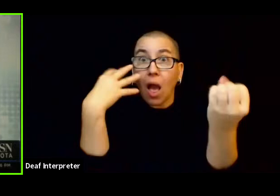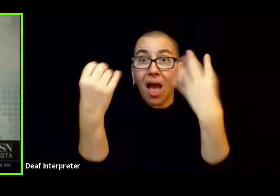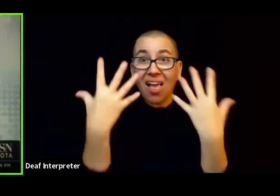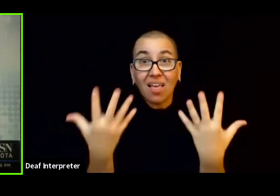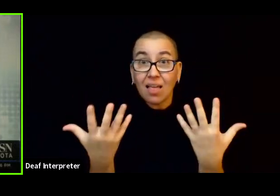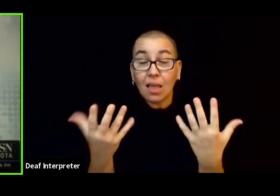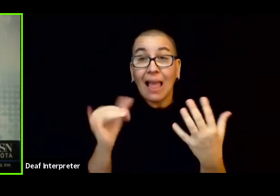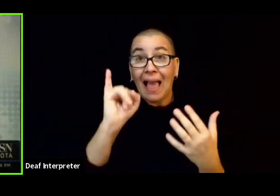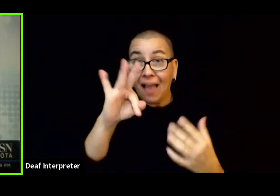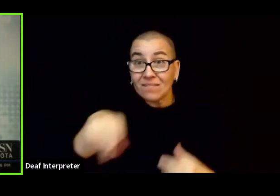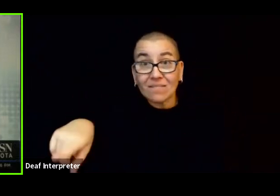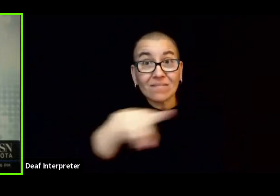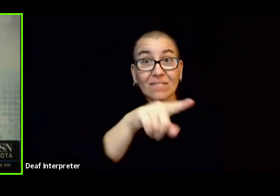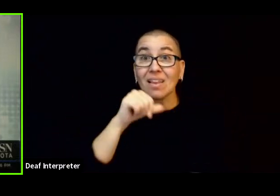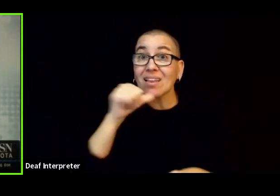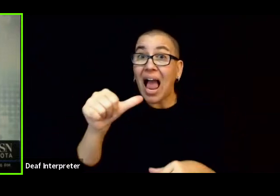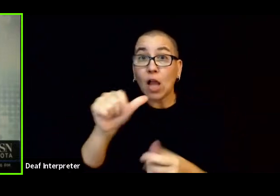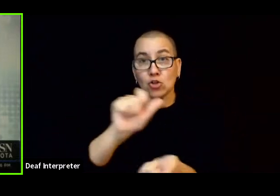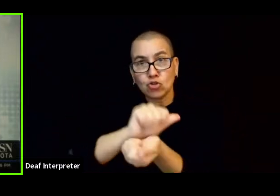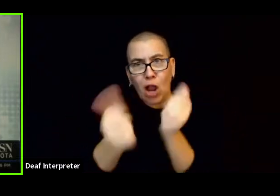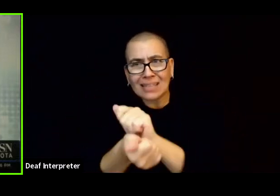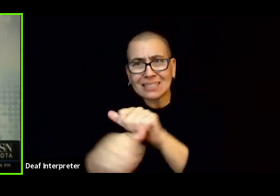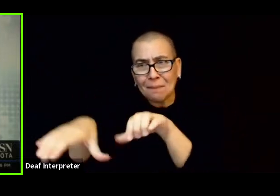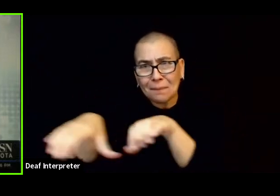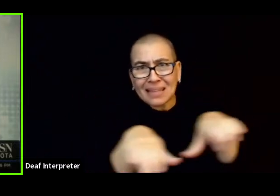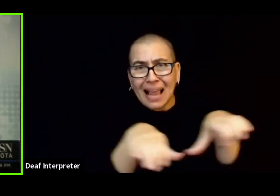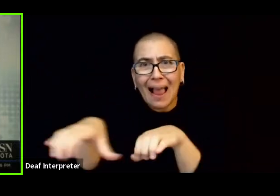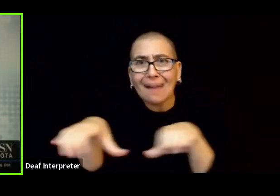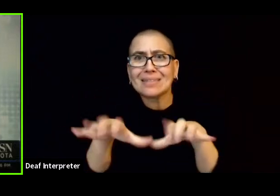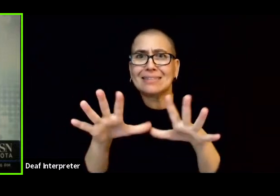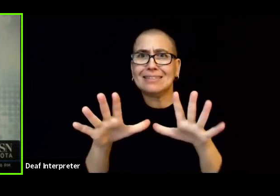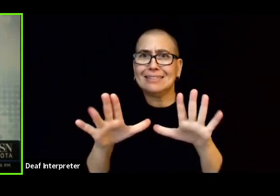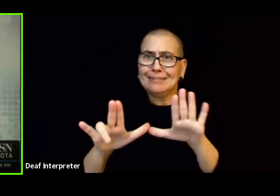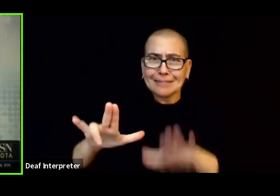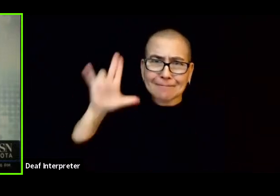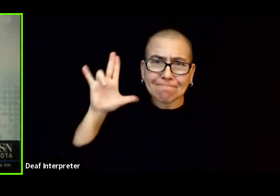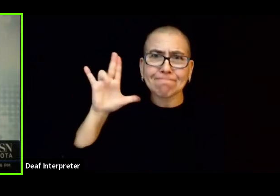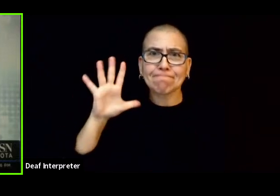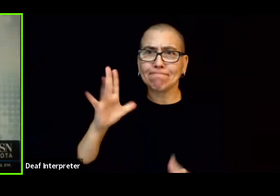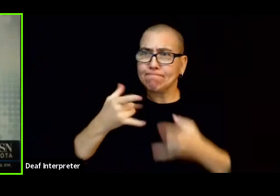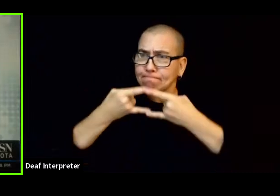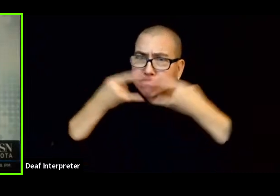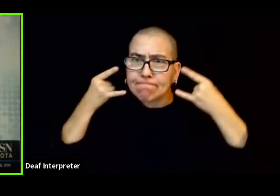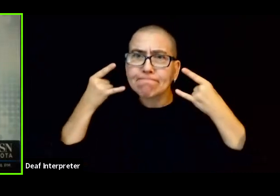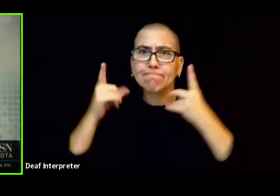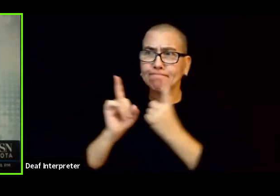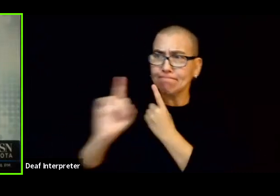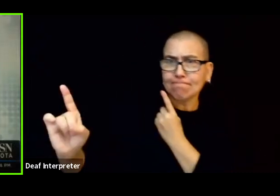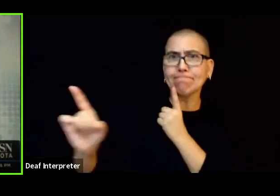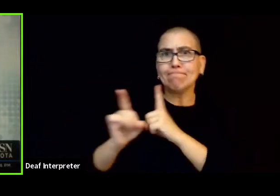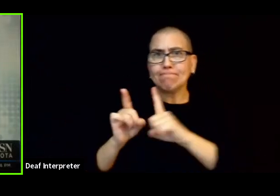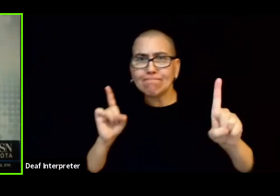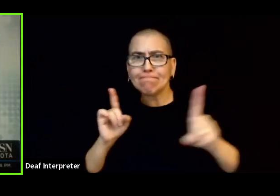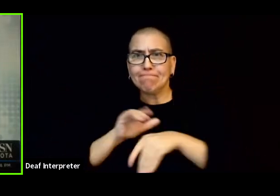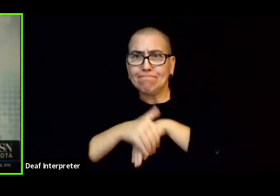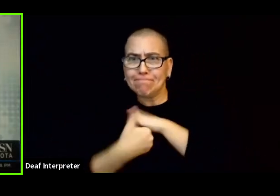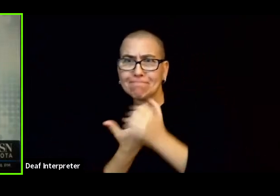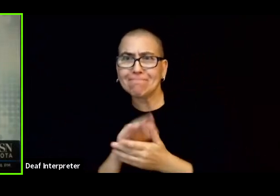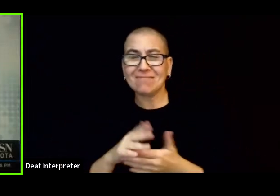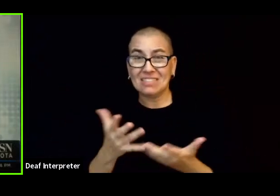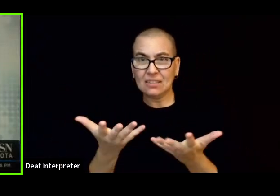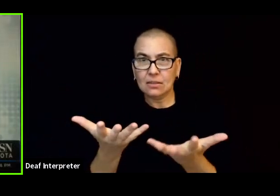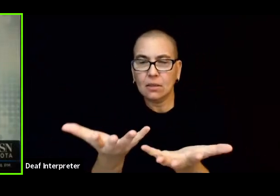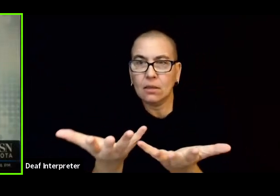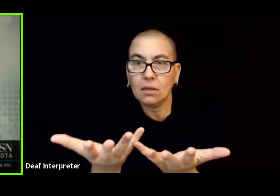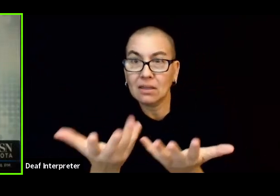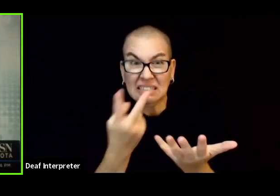And I think with the numbers being as dramatic as they've been in recent days, we're hoping that what may have kind